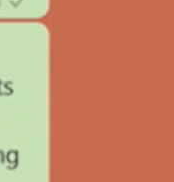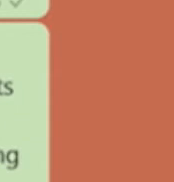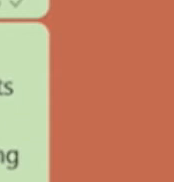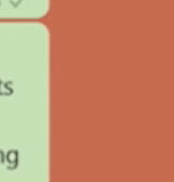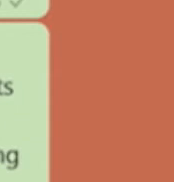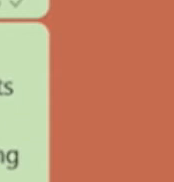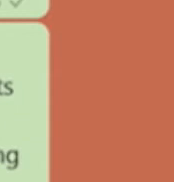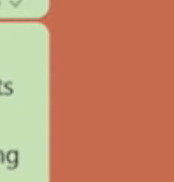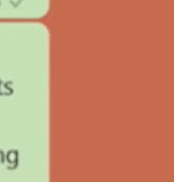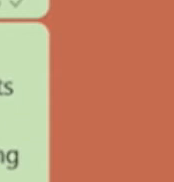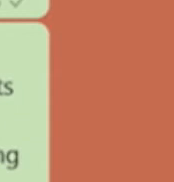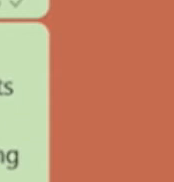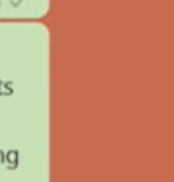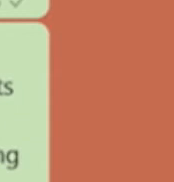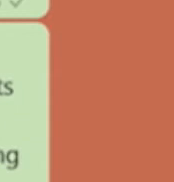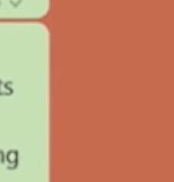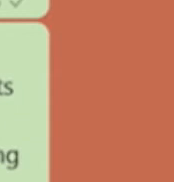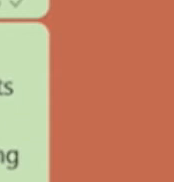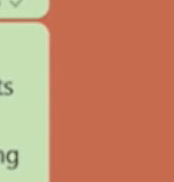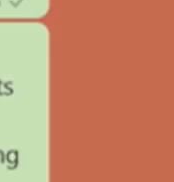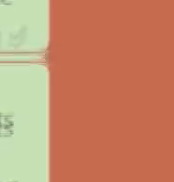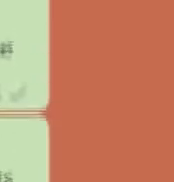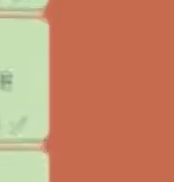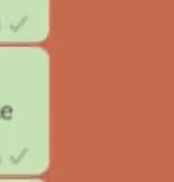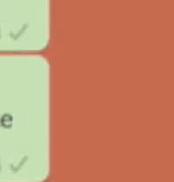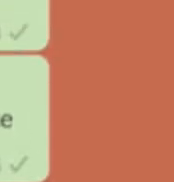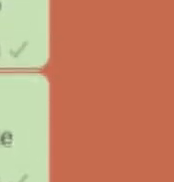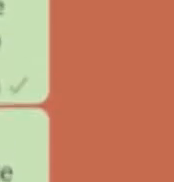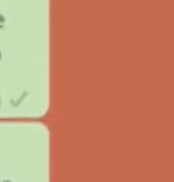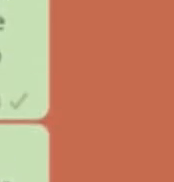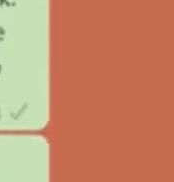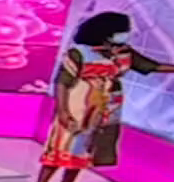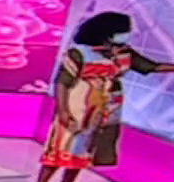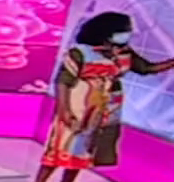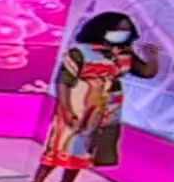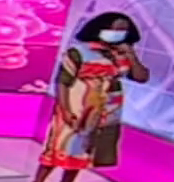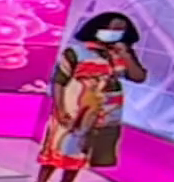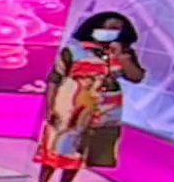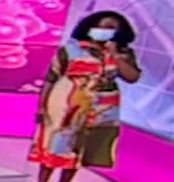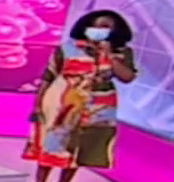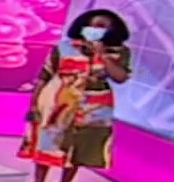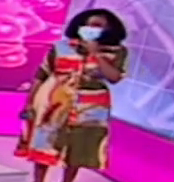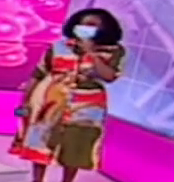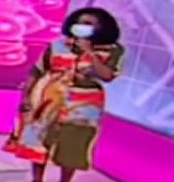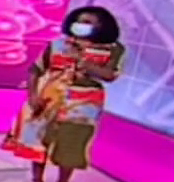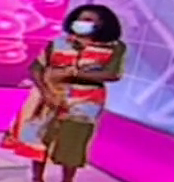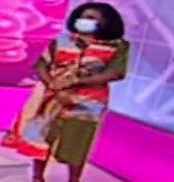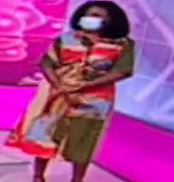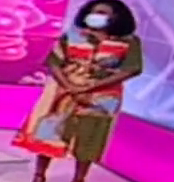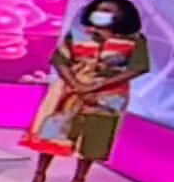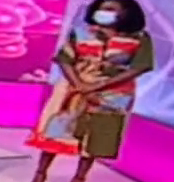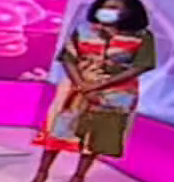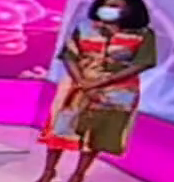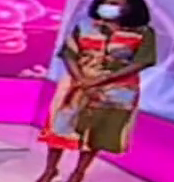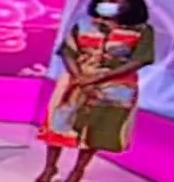gunner. Please, for fear of, okay, this is unknown. Okay. on. Dr. Bertha, you want to wrap up on